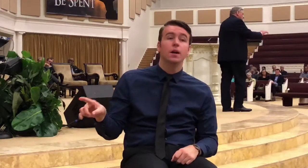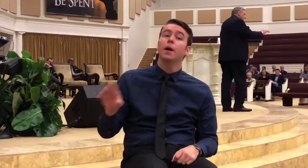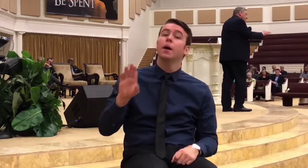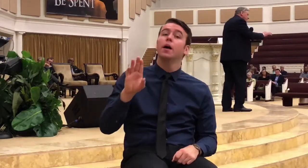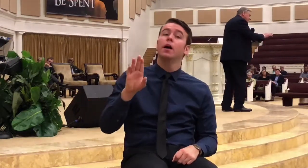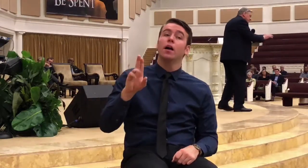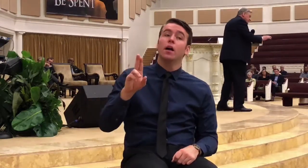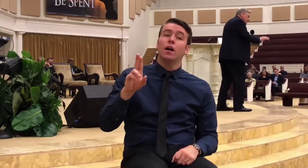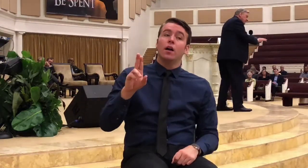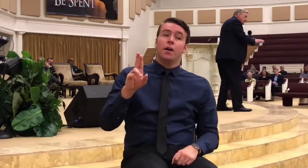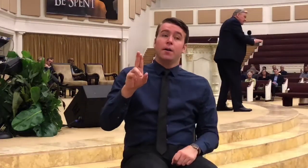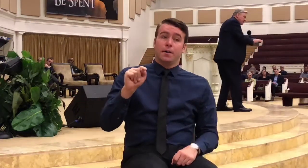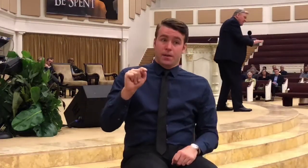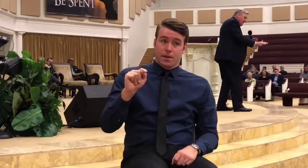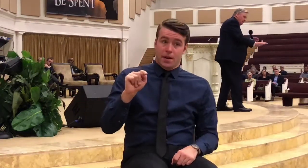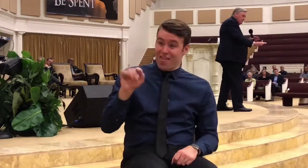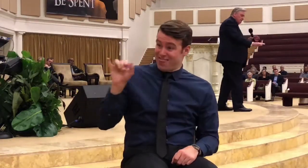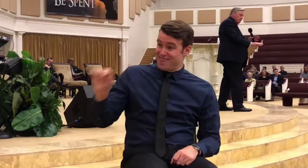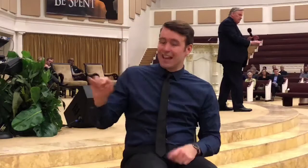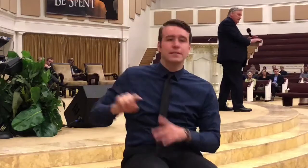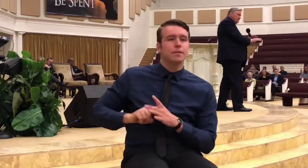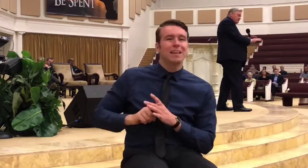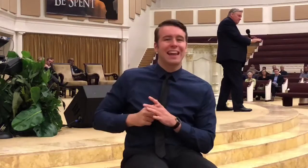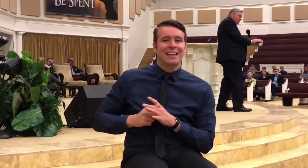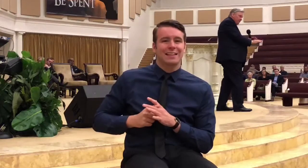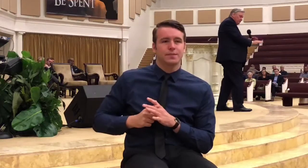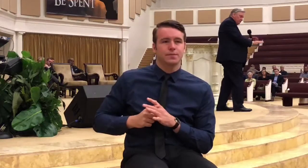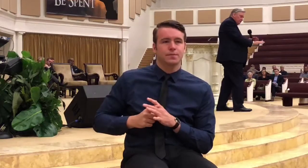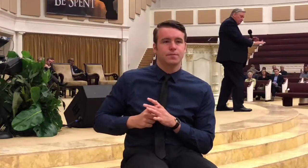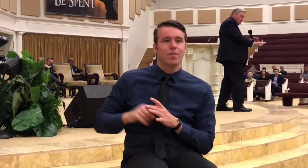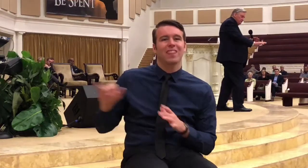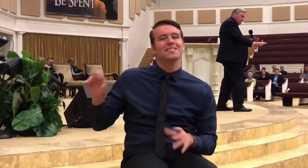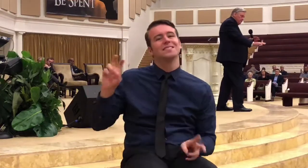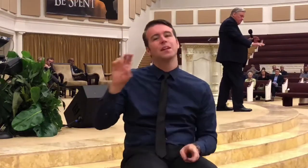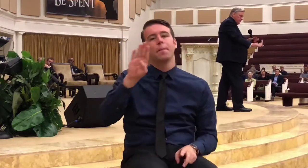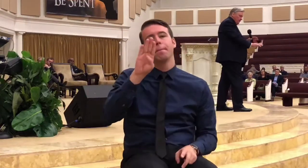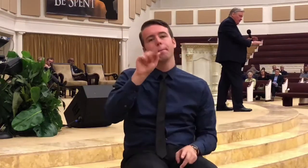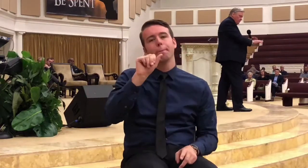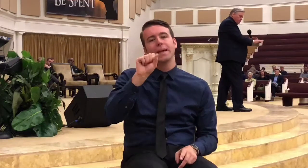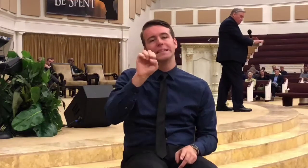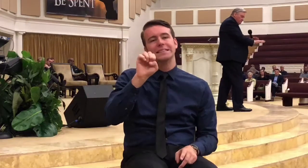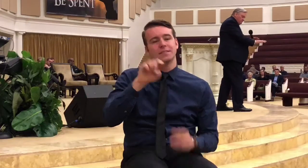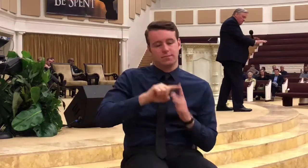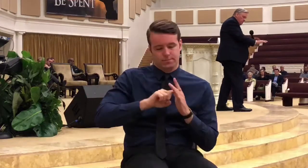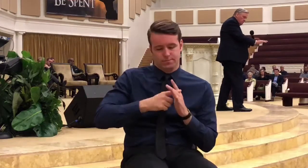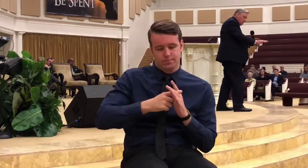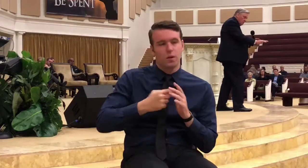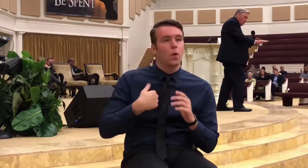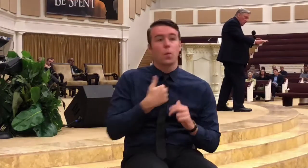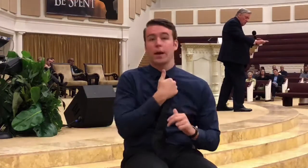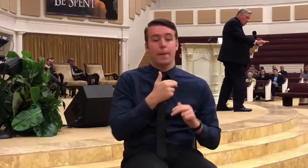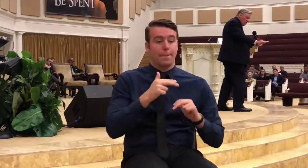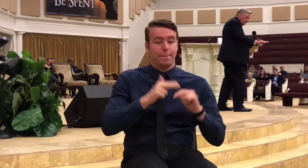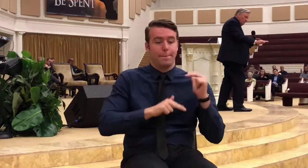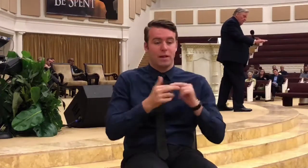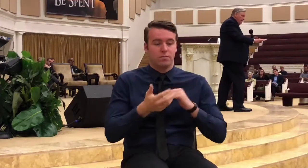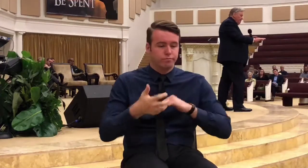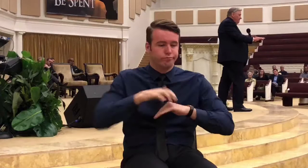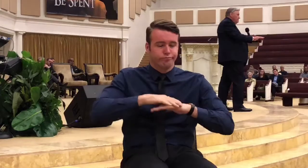But that's the beginning. That's the base that we build